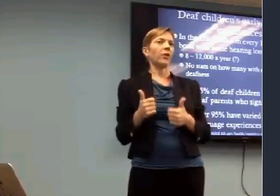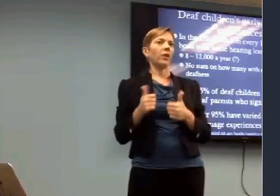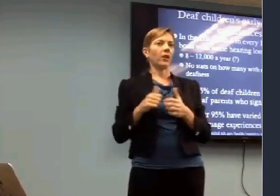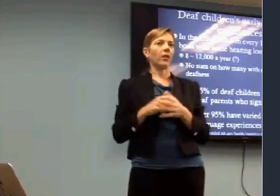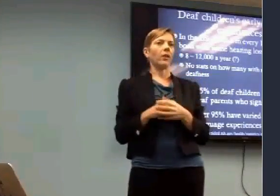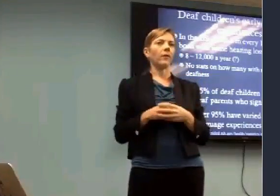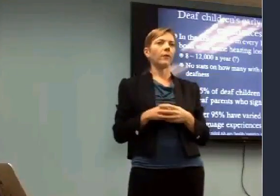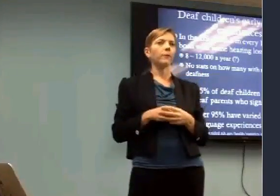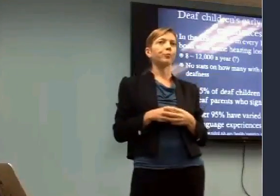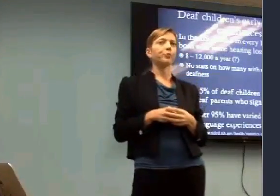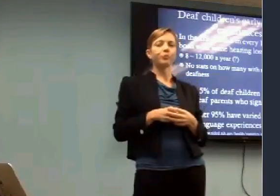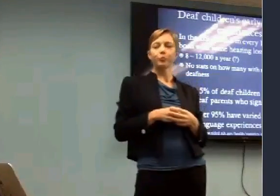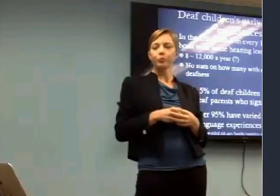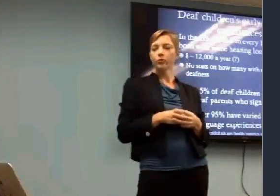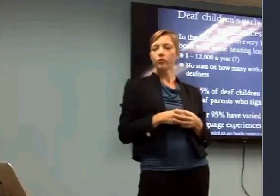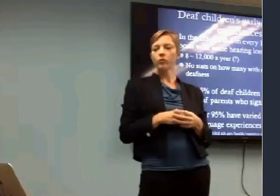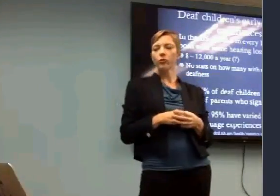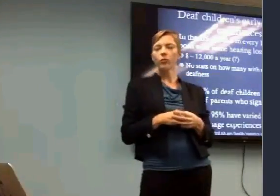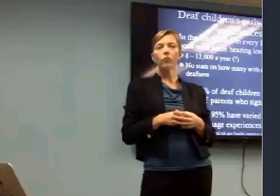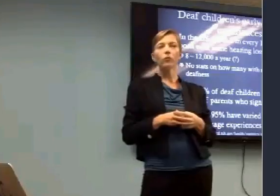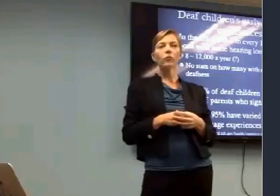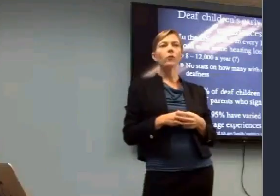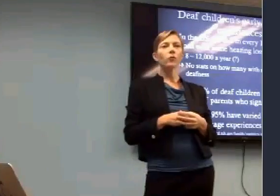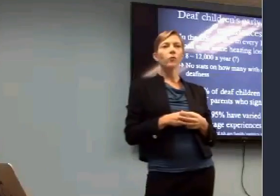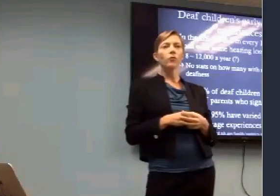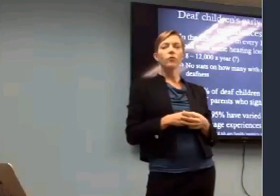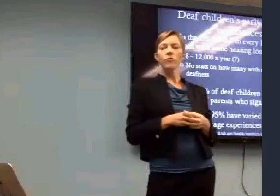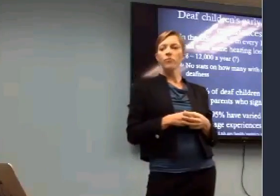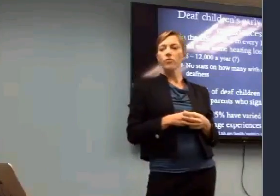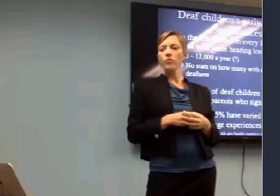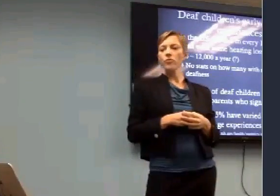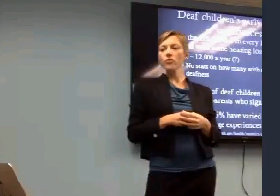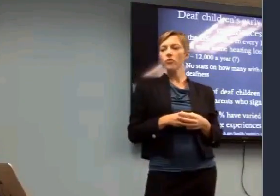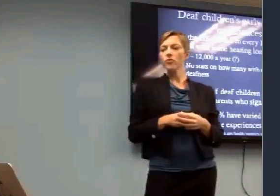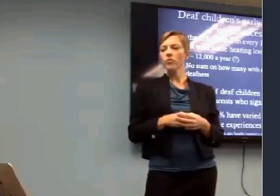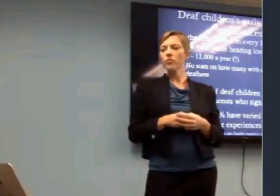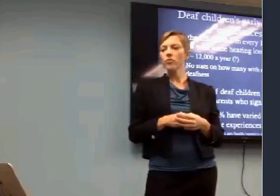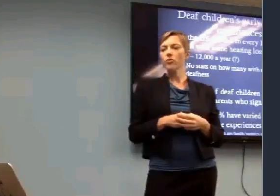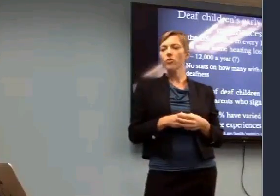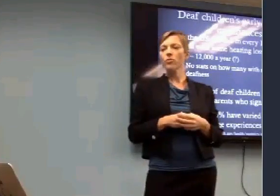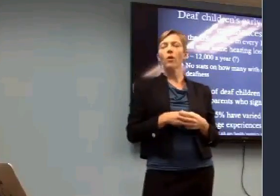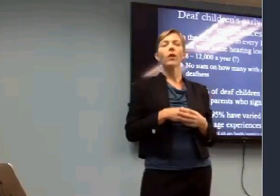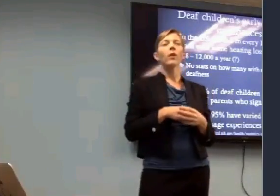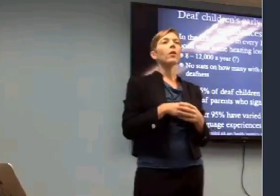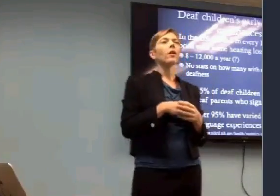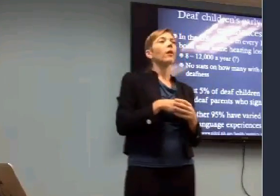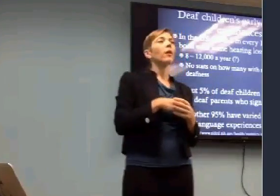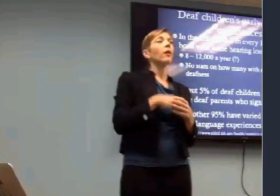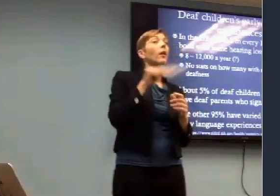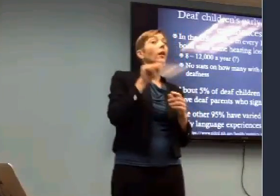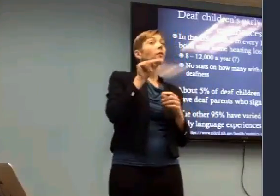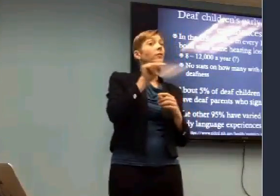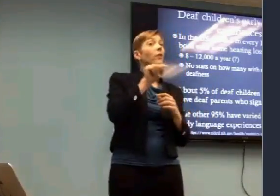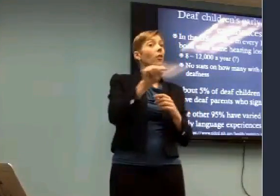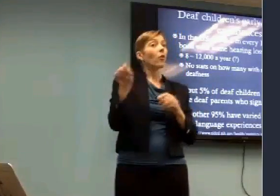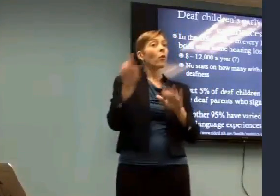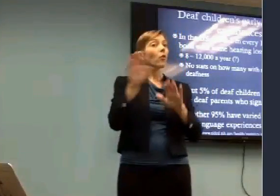about what percentage of them would have a profound hearing loss.